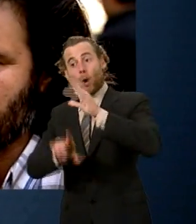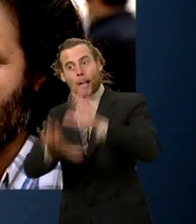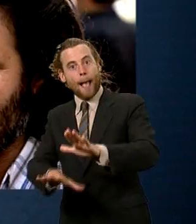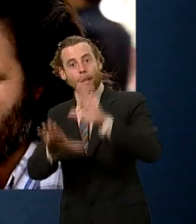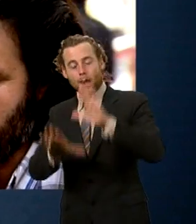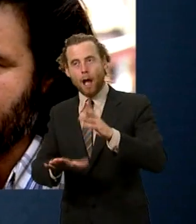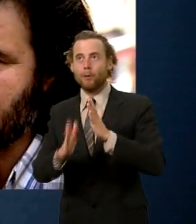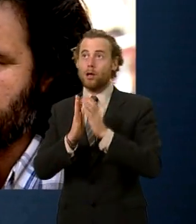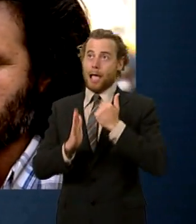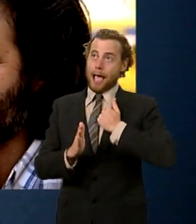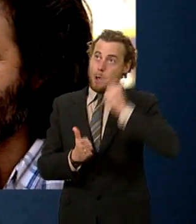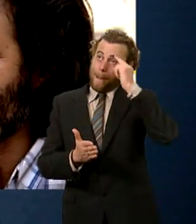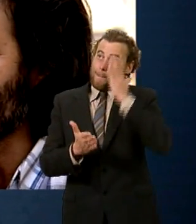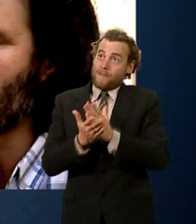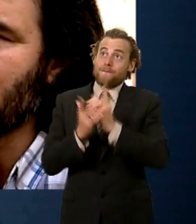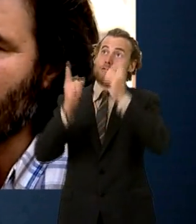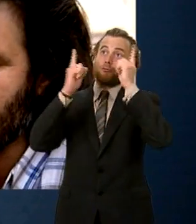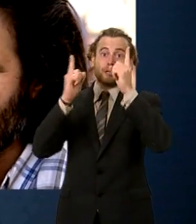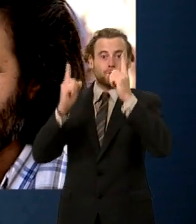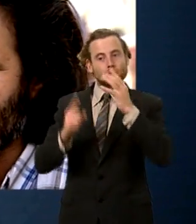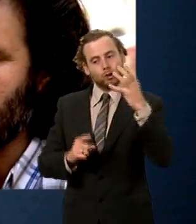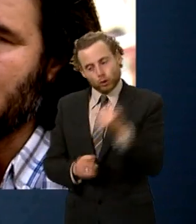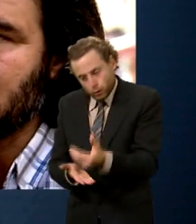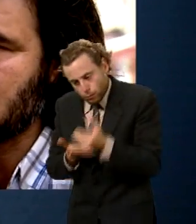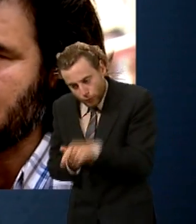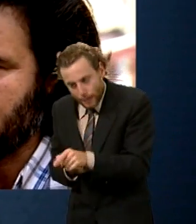to our religious beliefs, we ought to treat them and take them back.